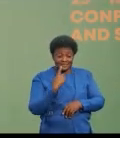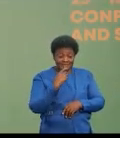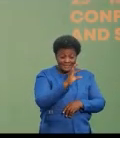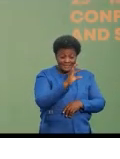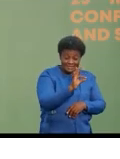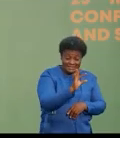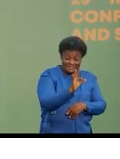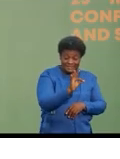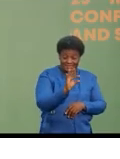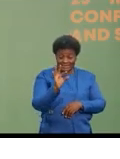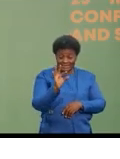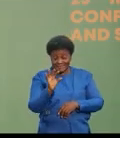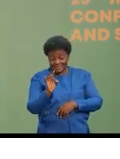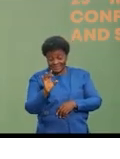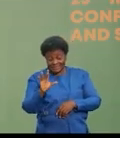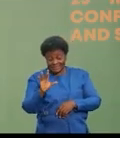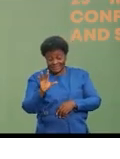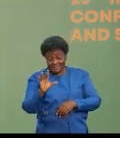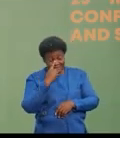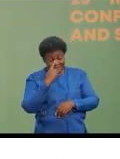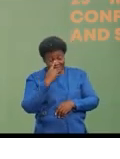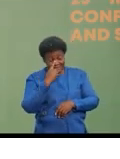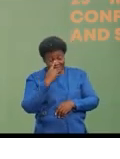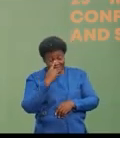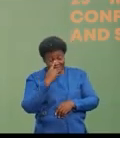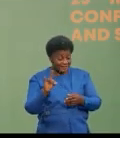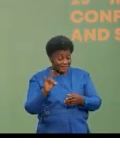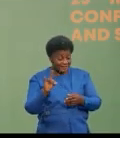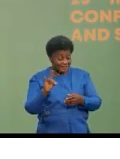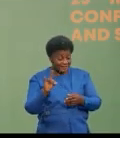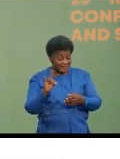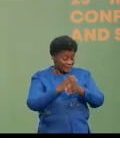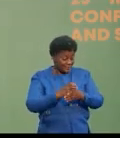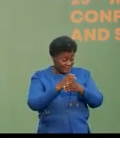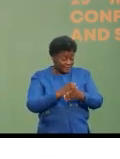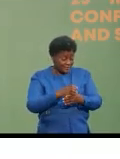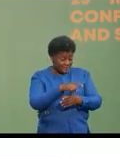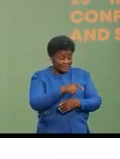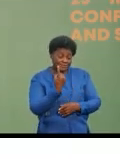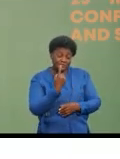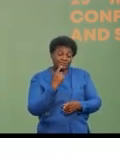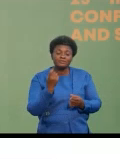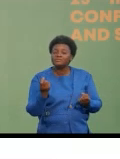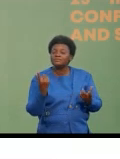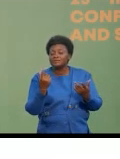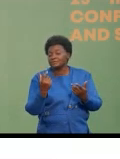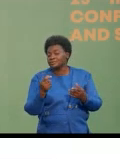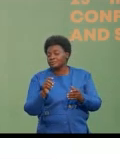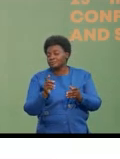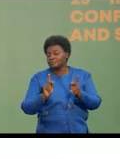and 78, and this is for the treatment and care cascade. This means 90% of people know their